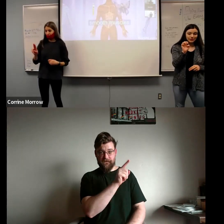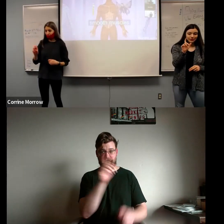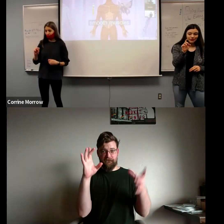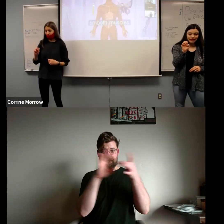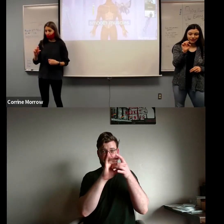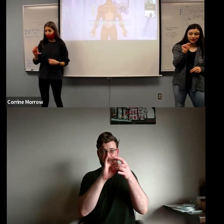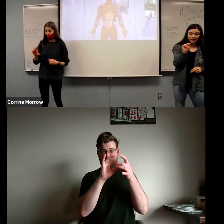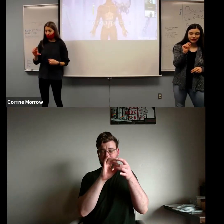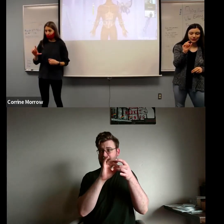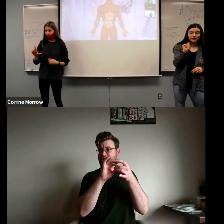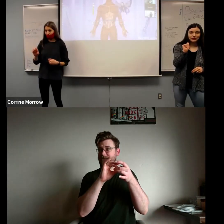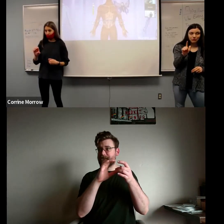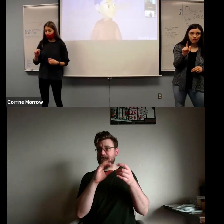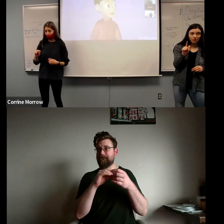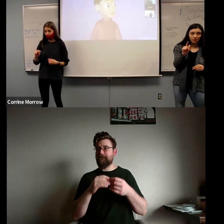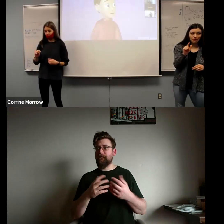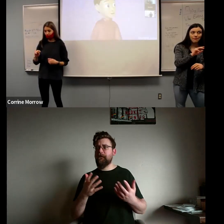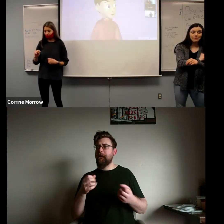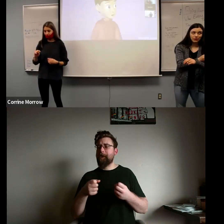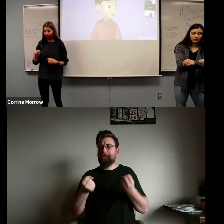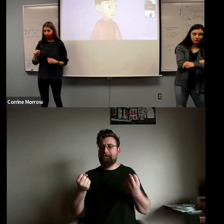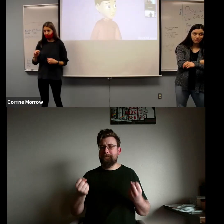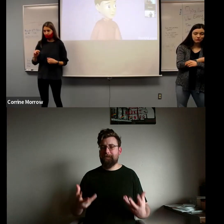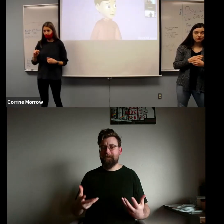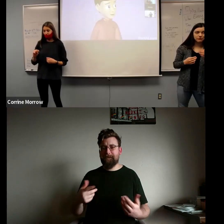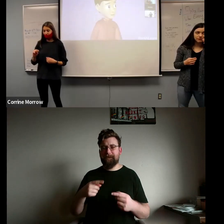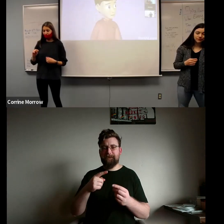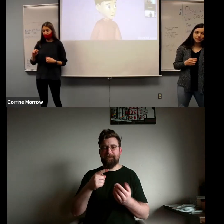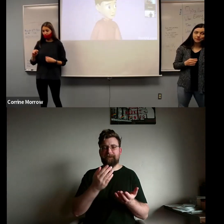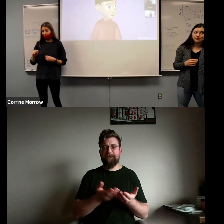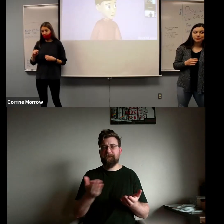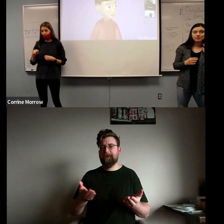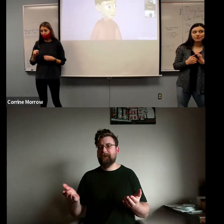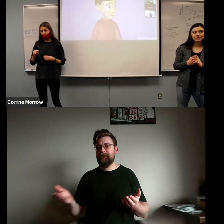like food or blood. Isn't blood part of the